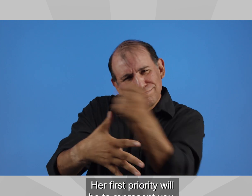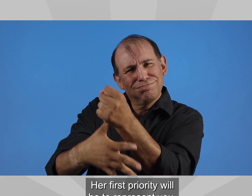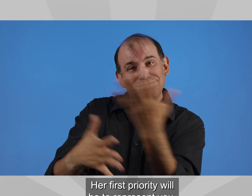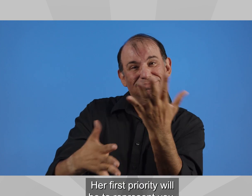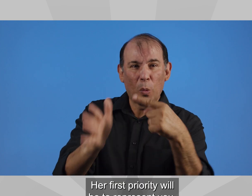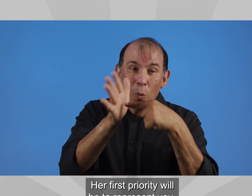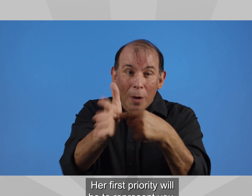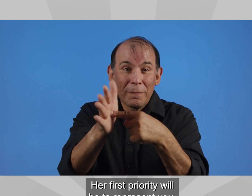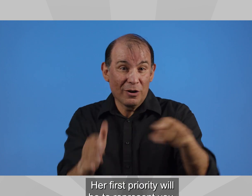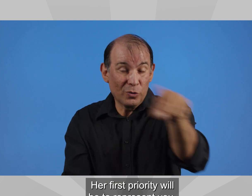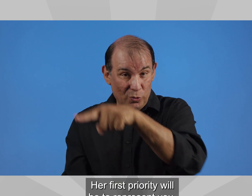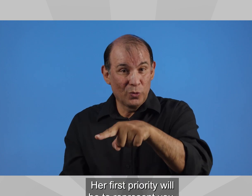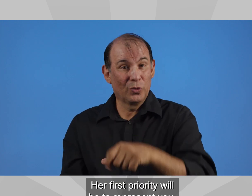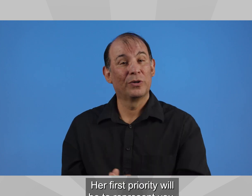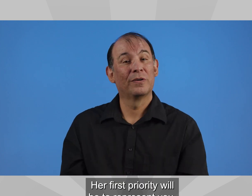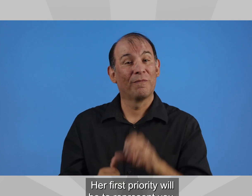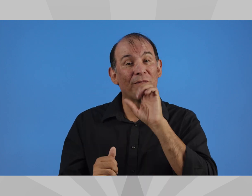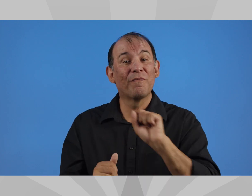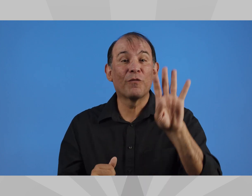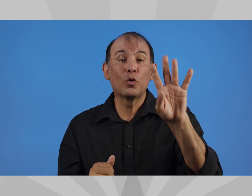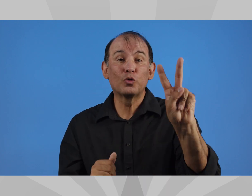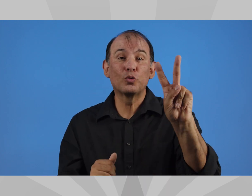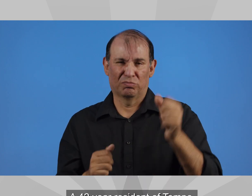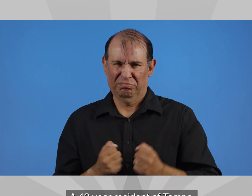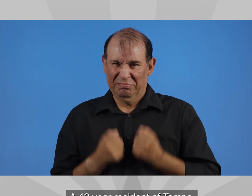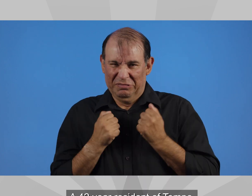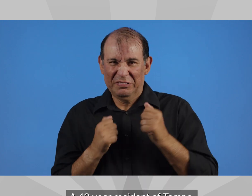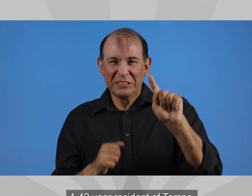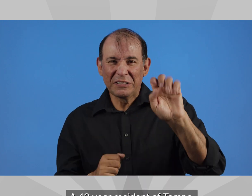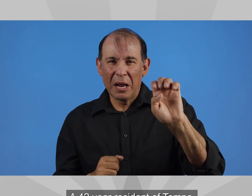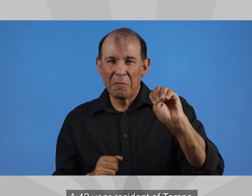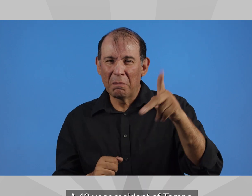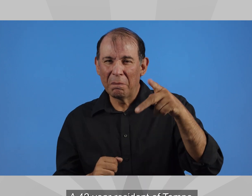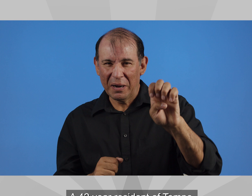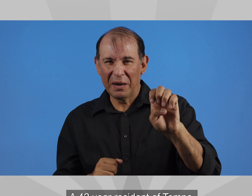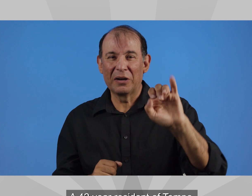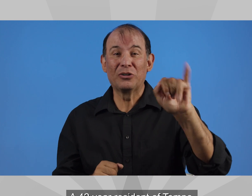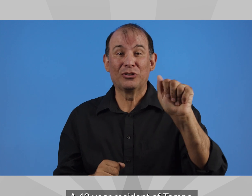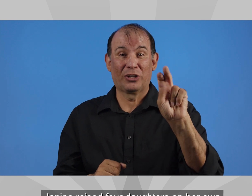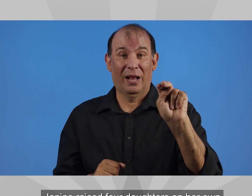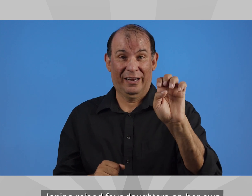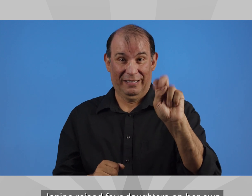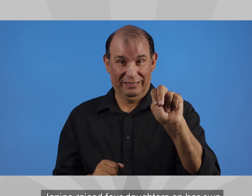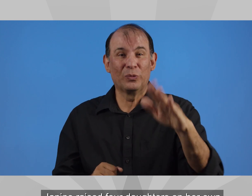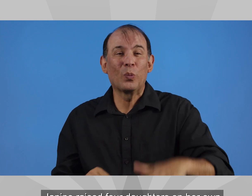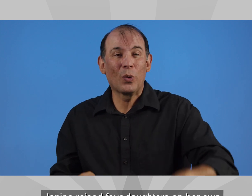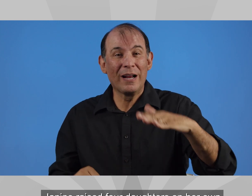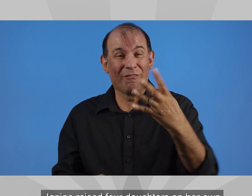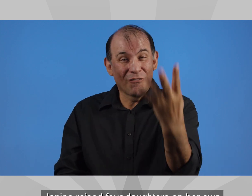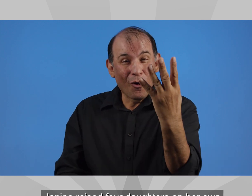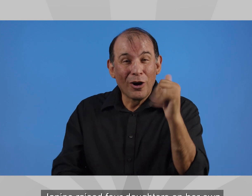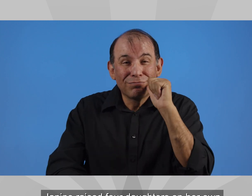Her first priority will be to represent you. A 42-year resident of Tempe, Janeen raised